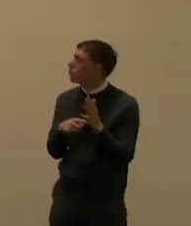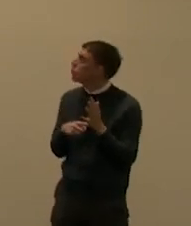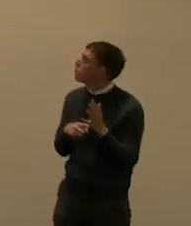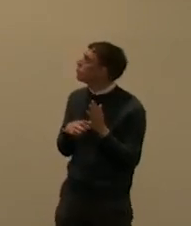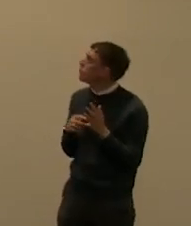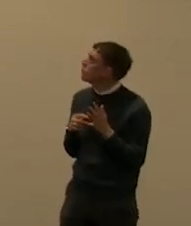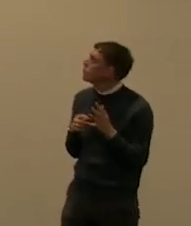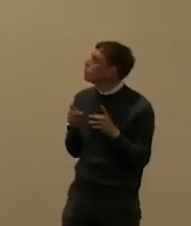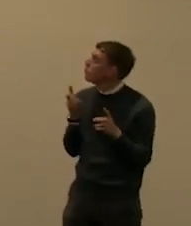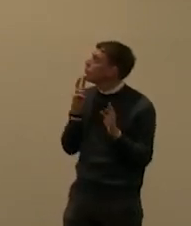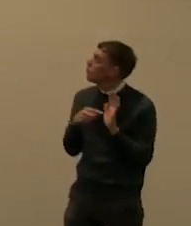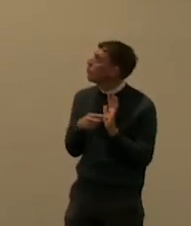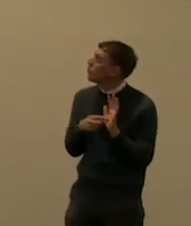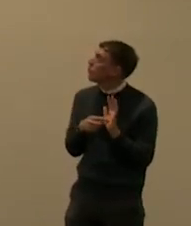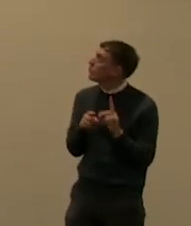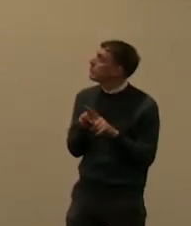here with the same.